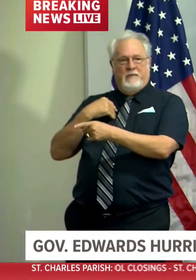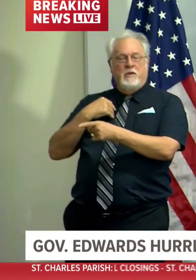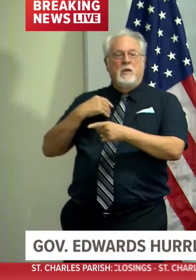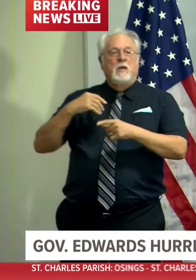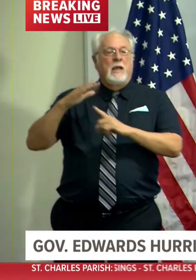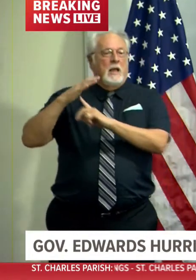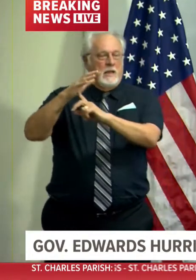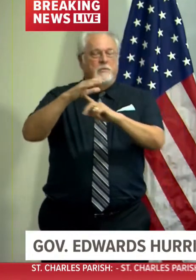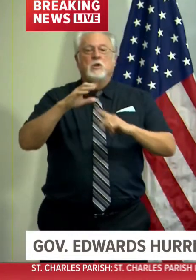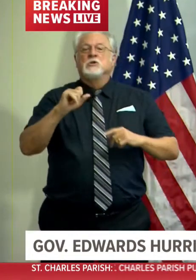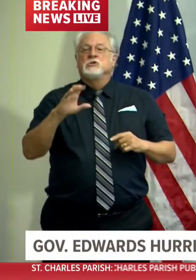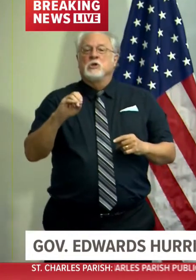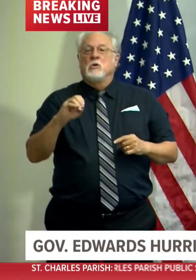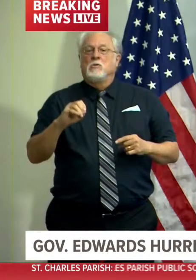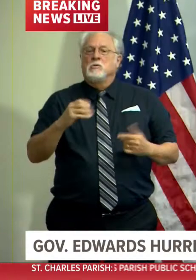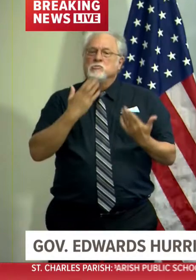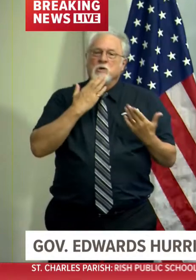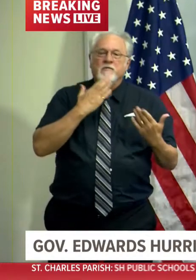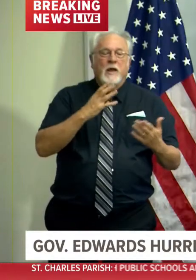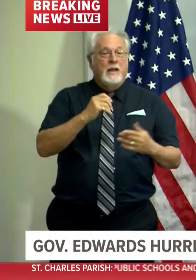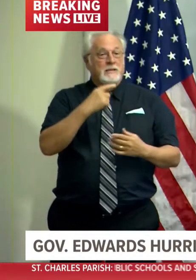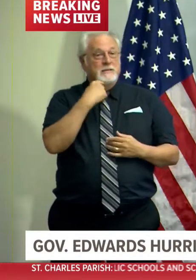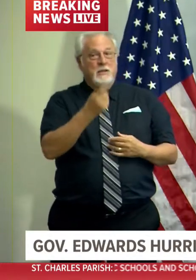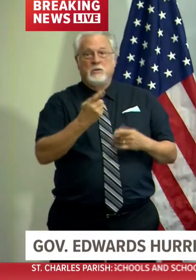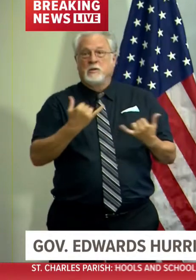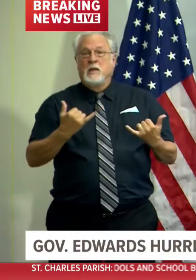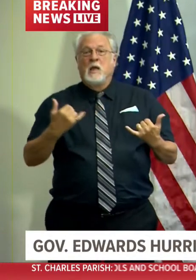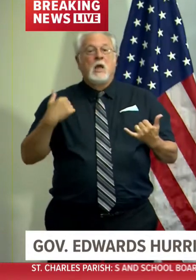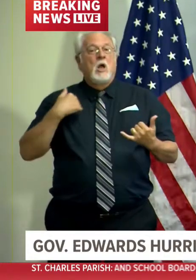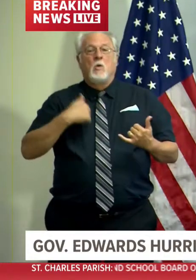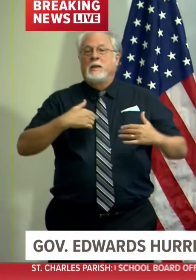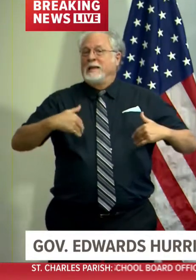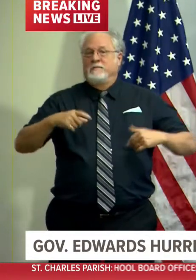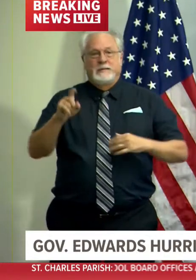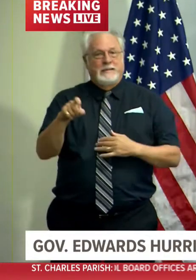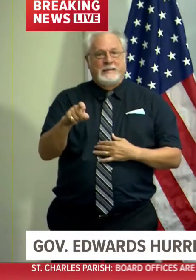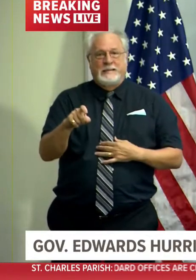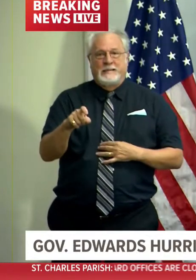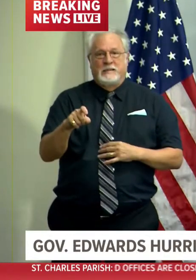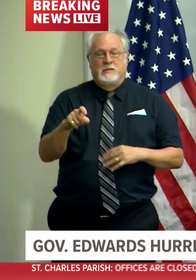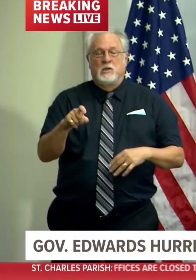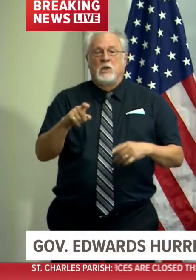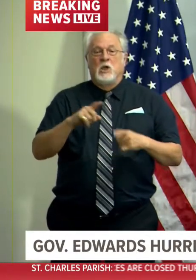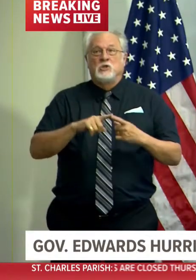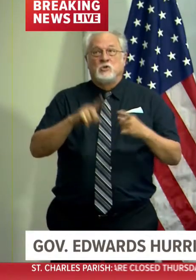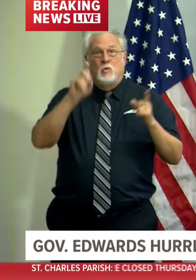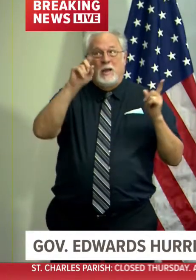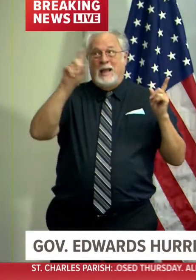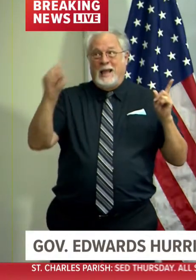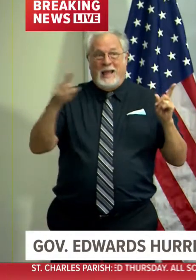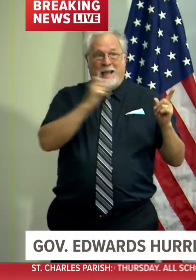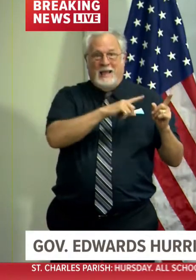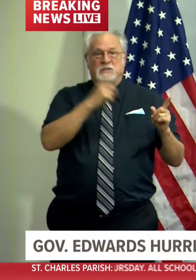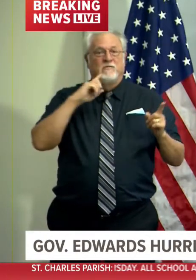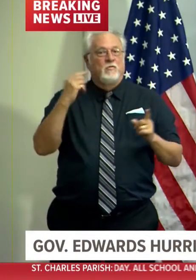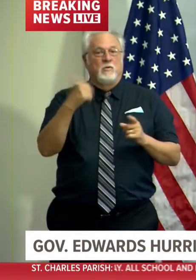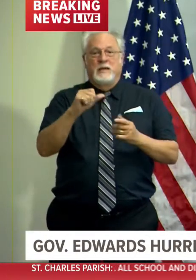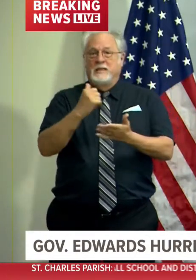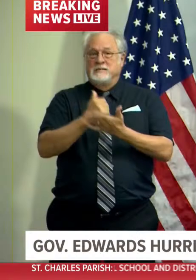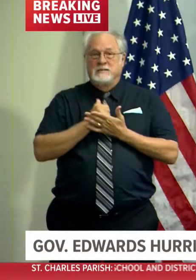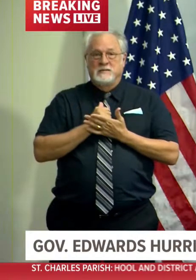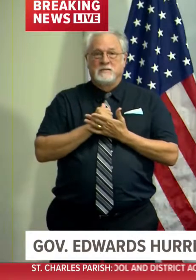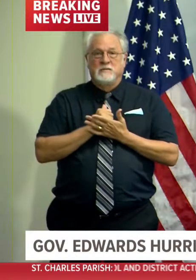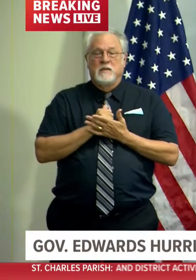So it's been gratifying, and I will tell you, at this point, we haven't had the need to ask them for